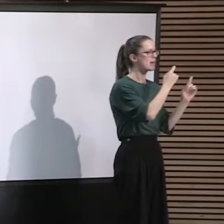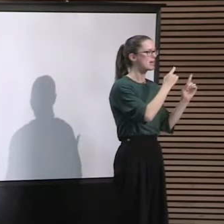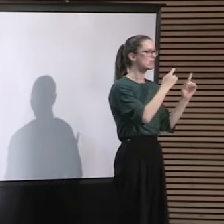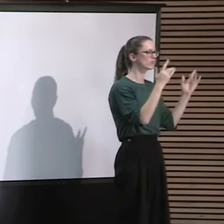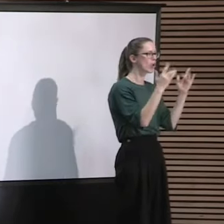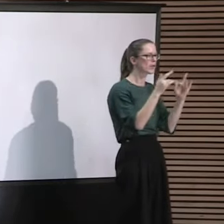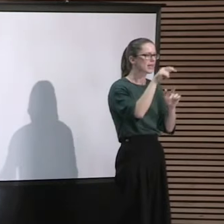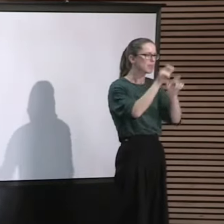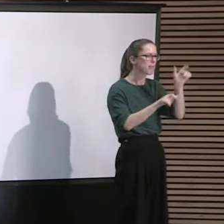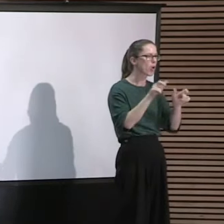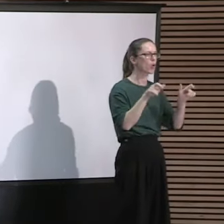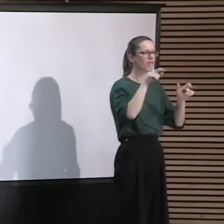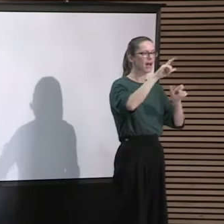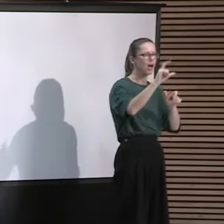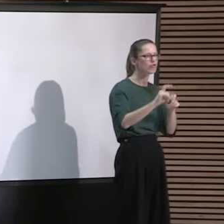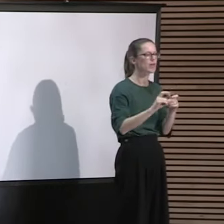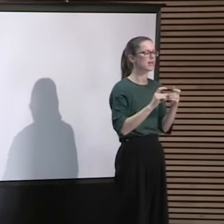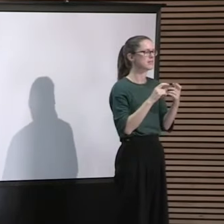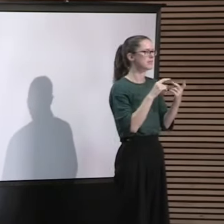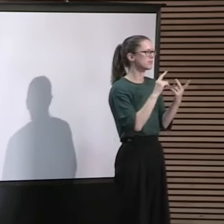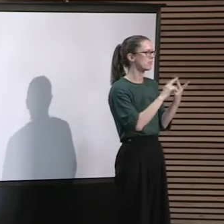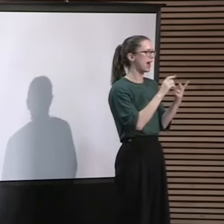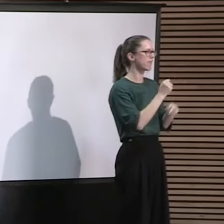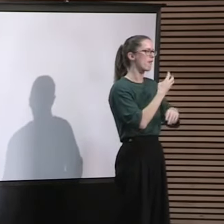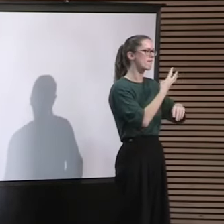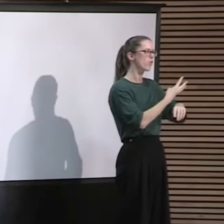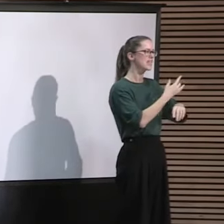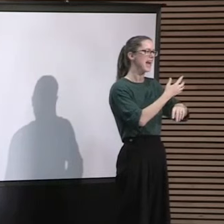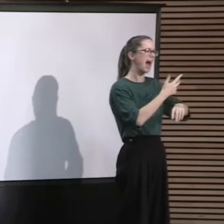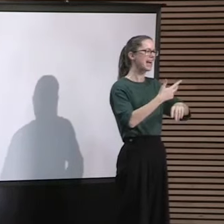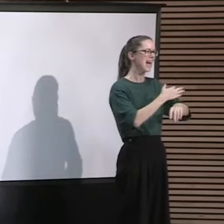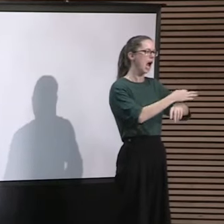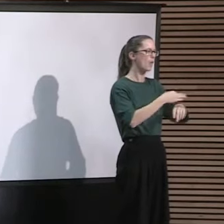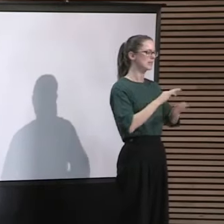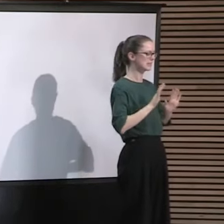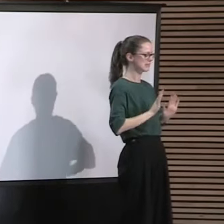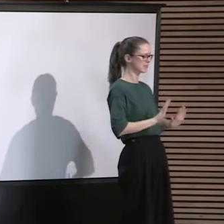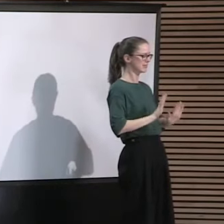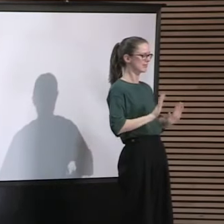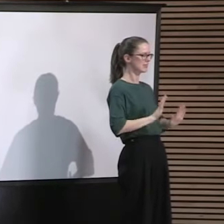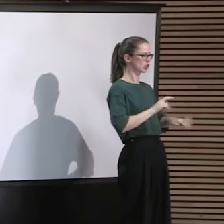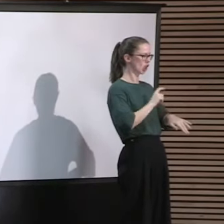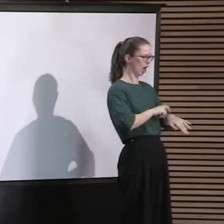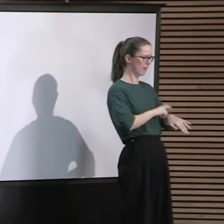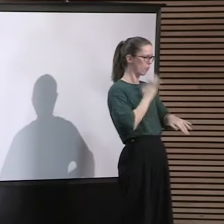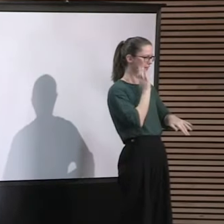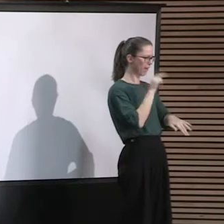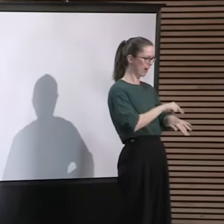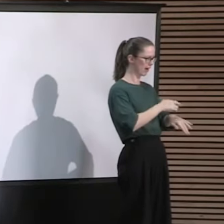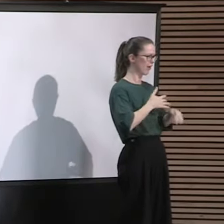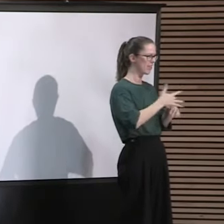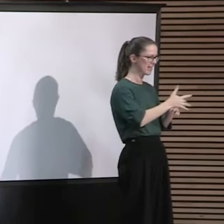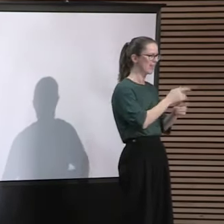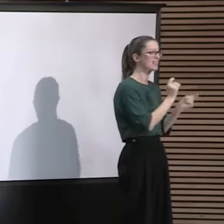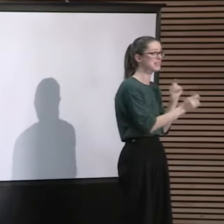layover in another country. They have a 48-hour stand down when they return to New Zealand. They are tested at the end of that